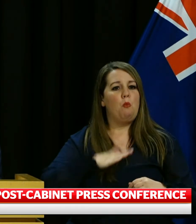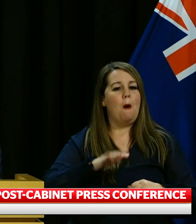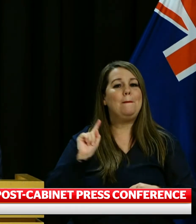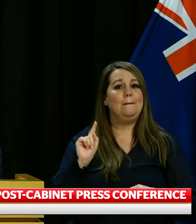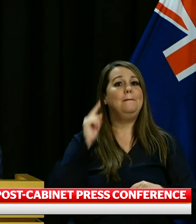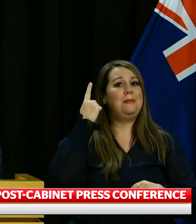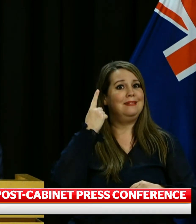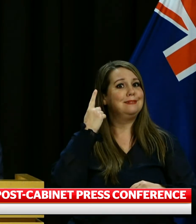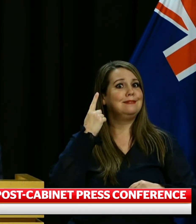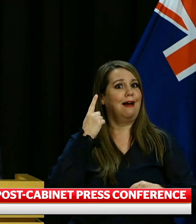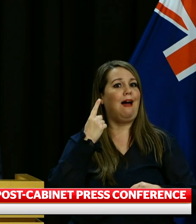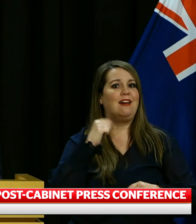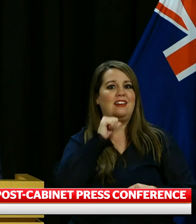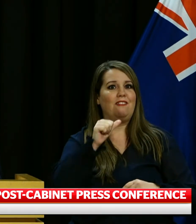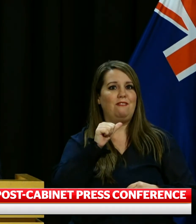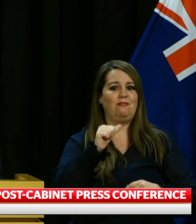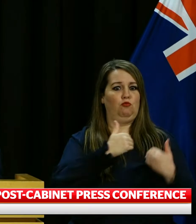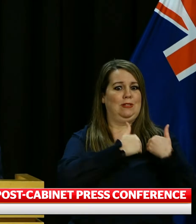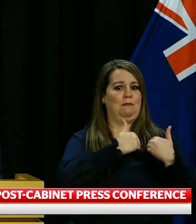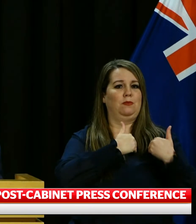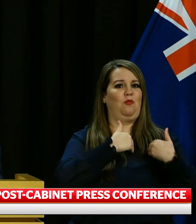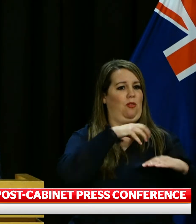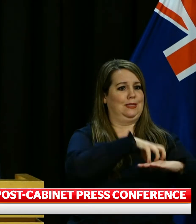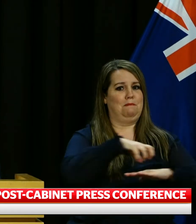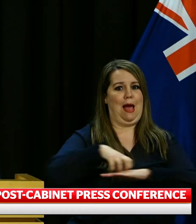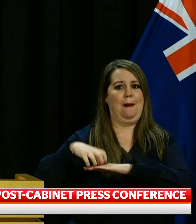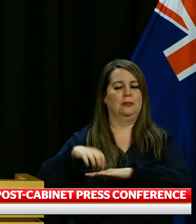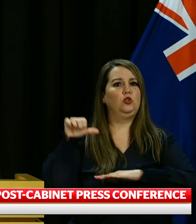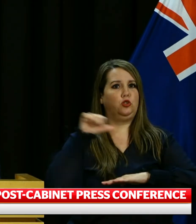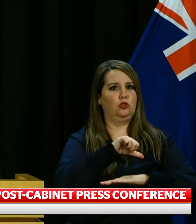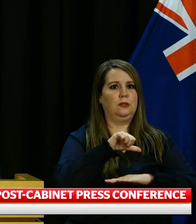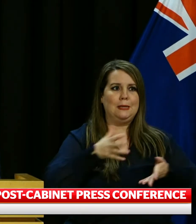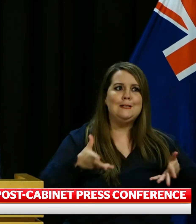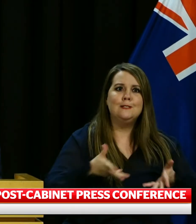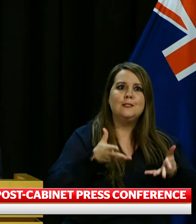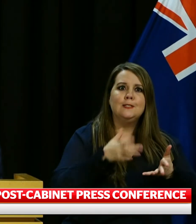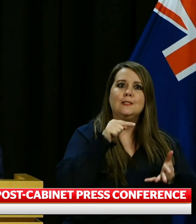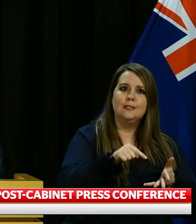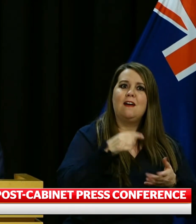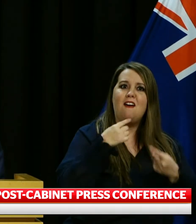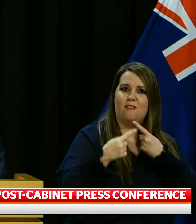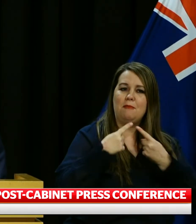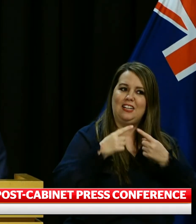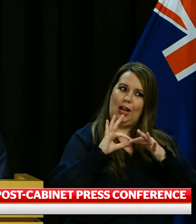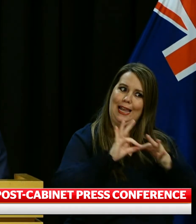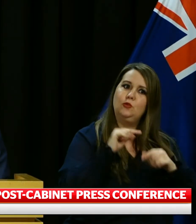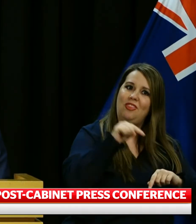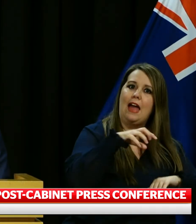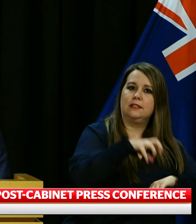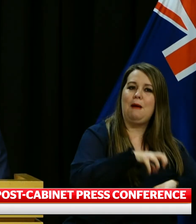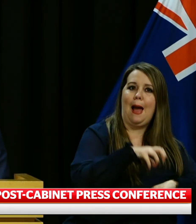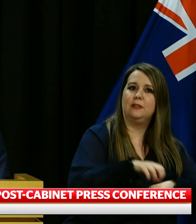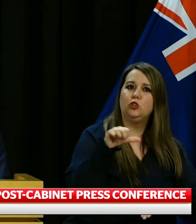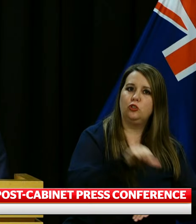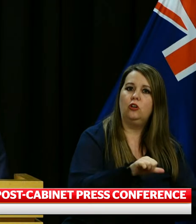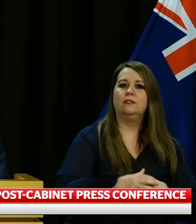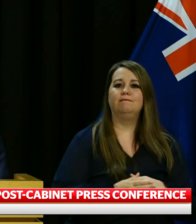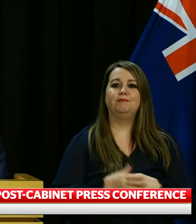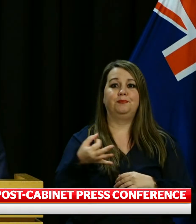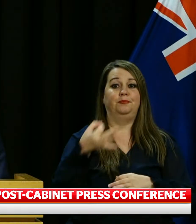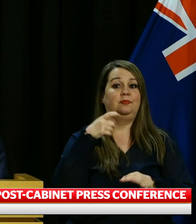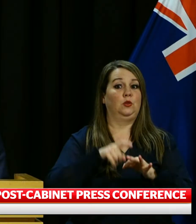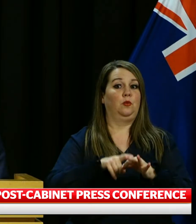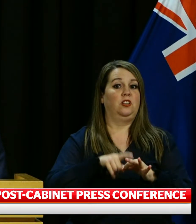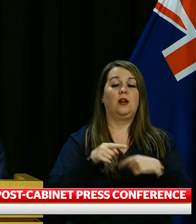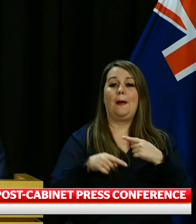they're responsible for. I'm sure that the Minister of Education will be doing that. Can you clarify the comments you made in